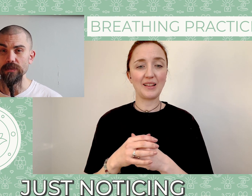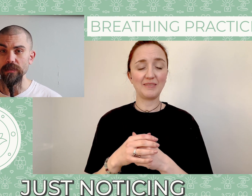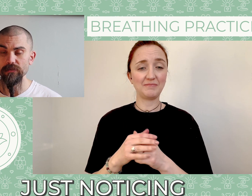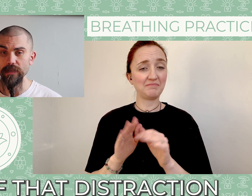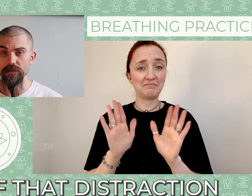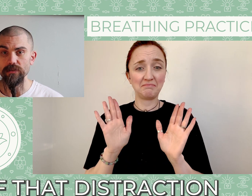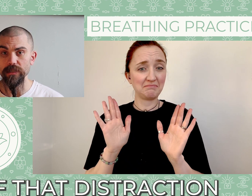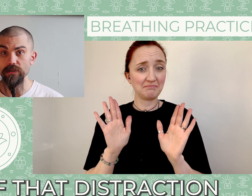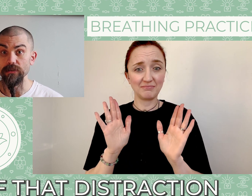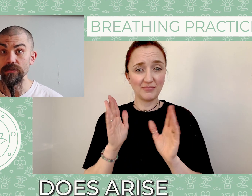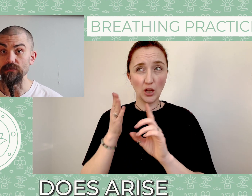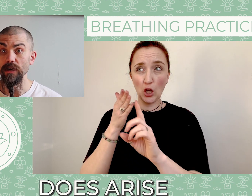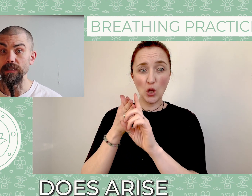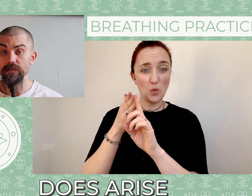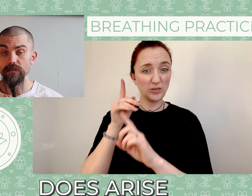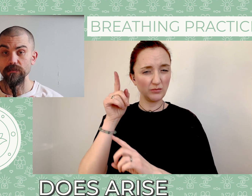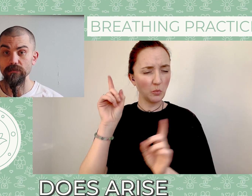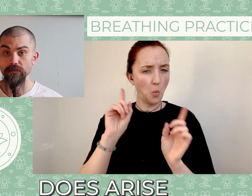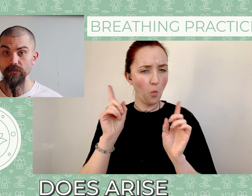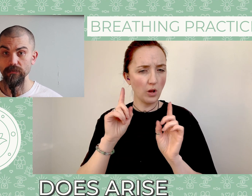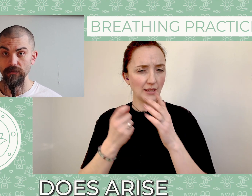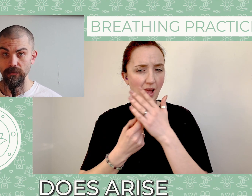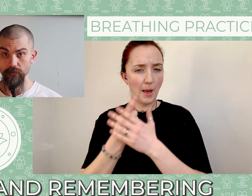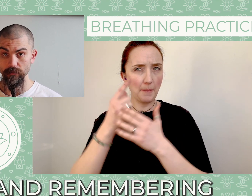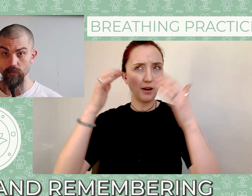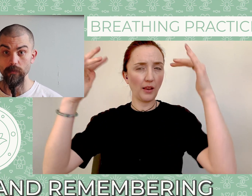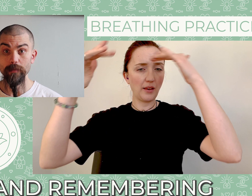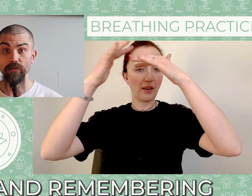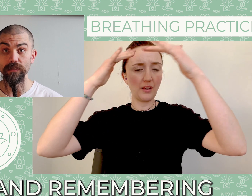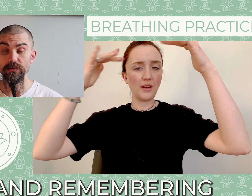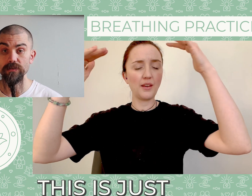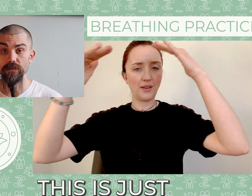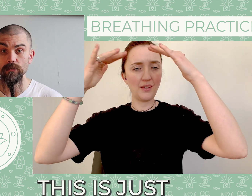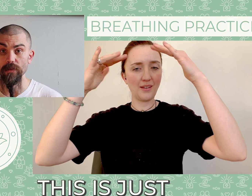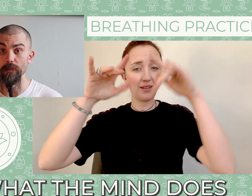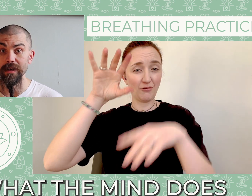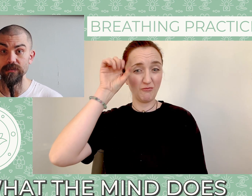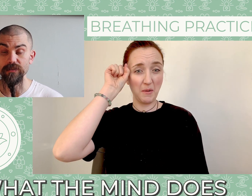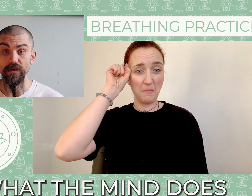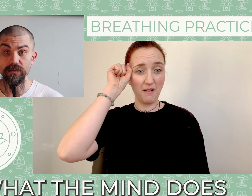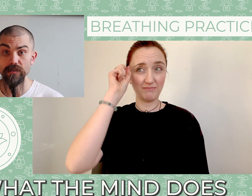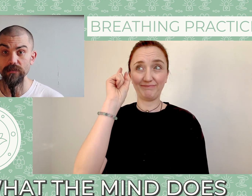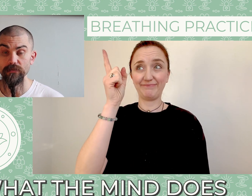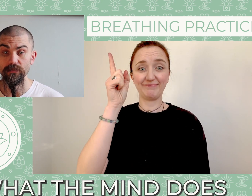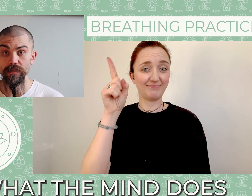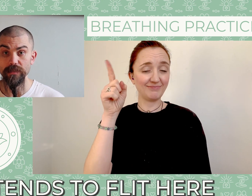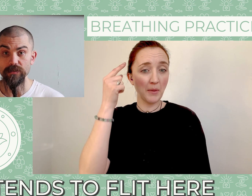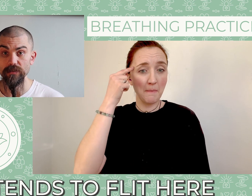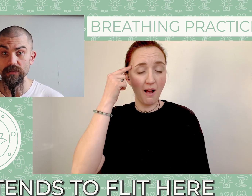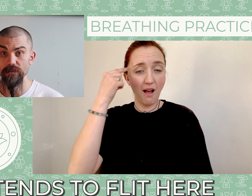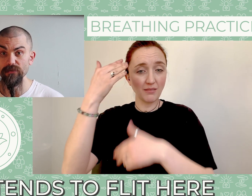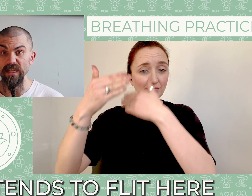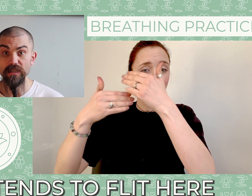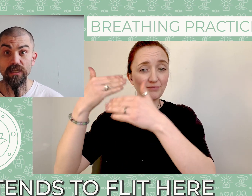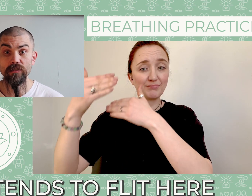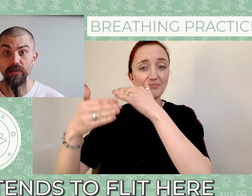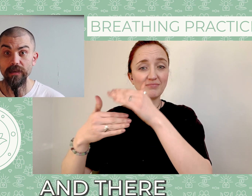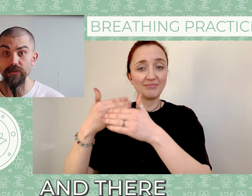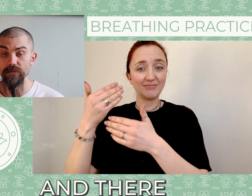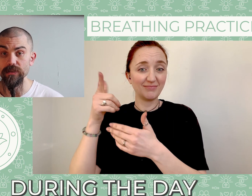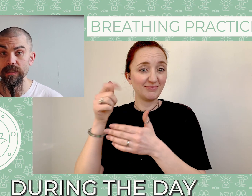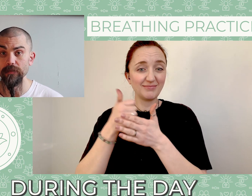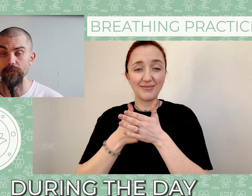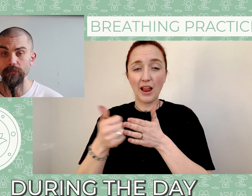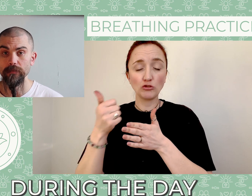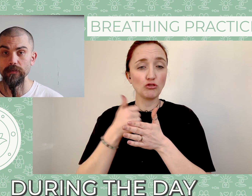Just noticing if that distraction does arise, and remembering this is just what the mind does. It tends to flit here